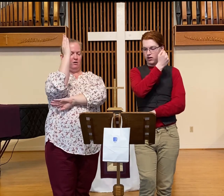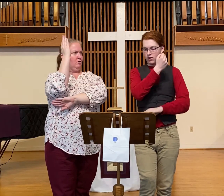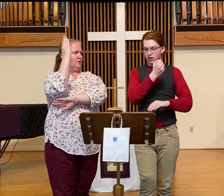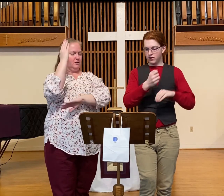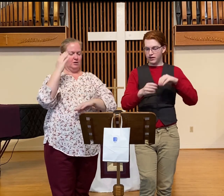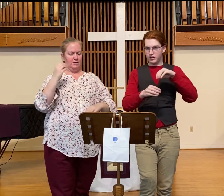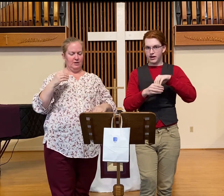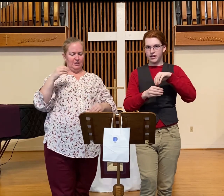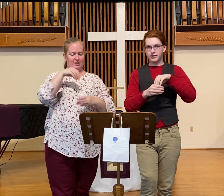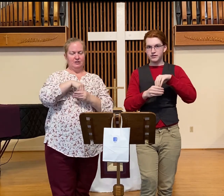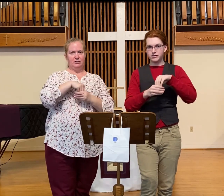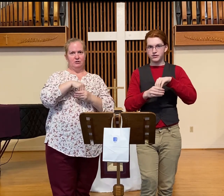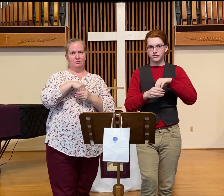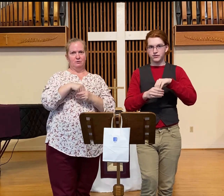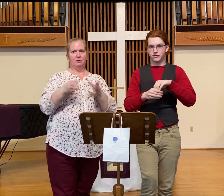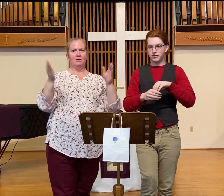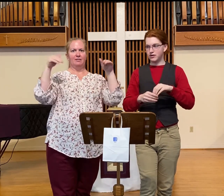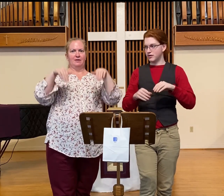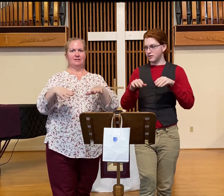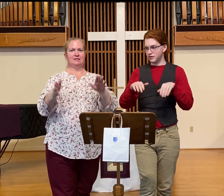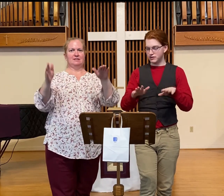fall into the sea.